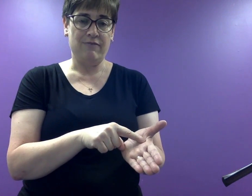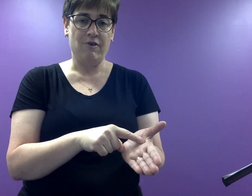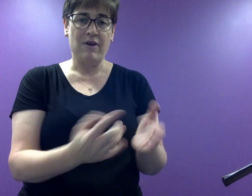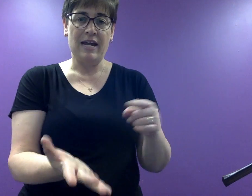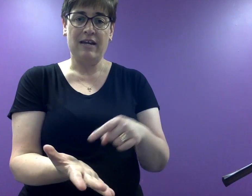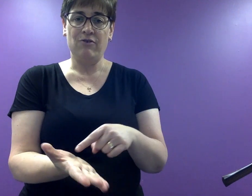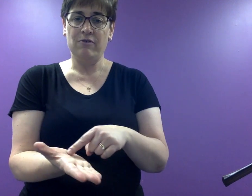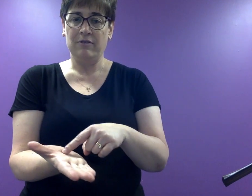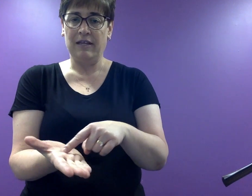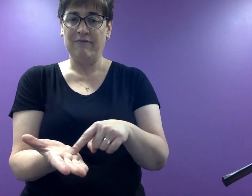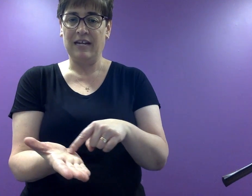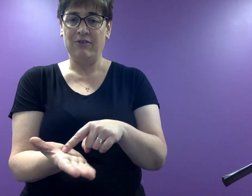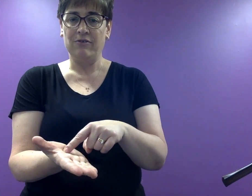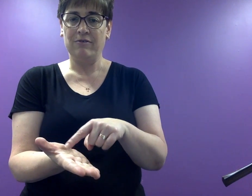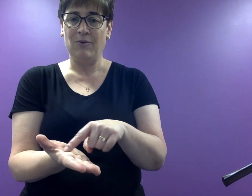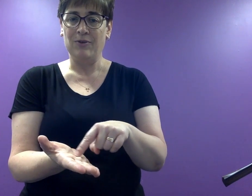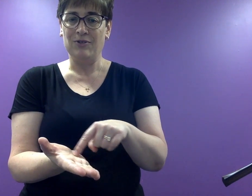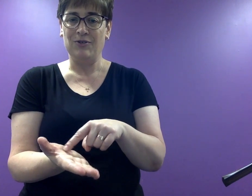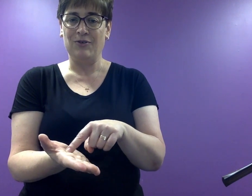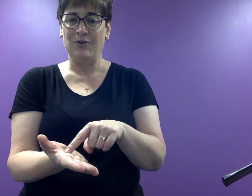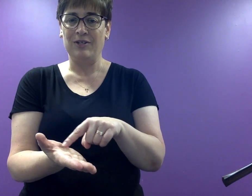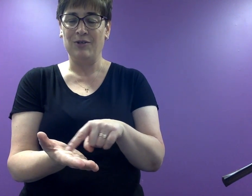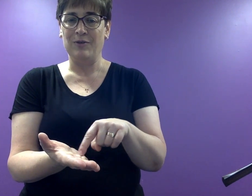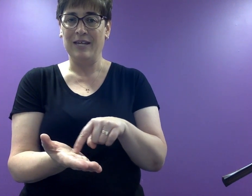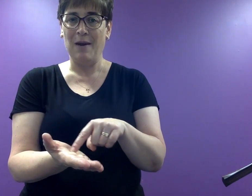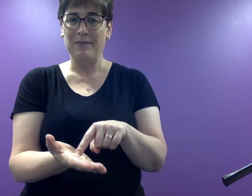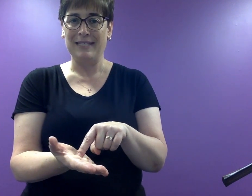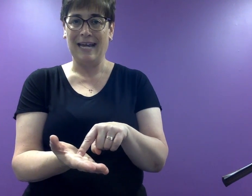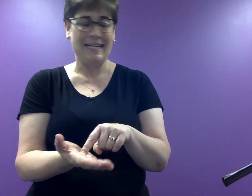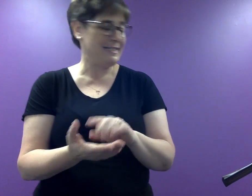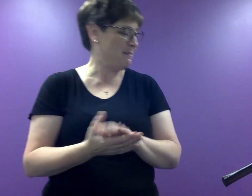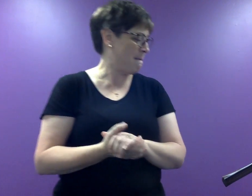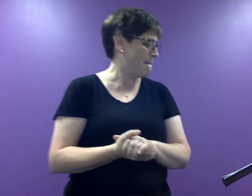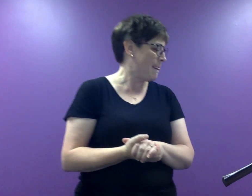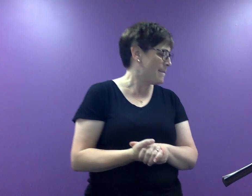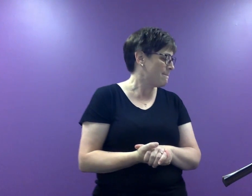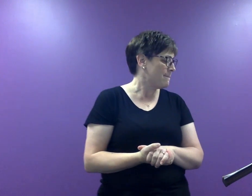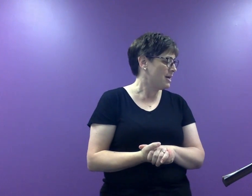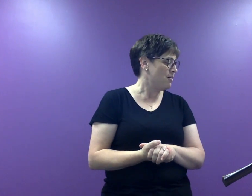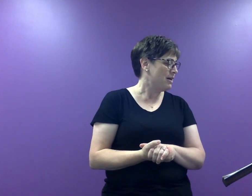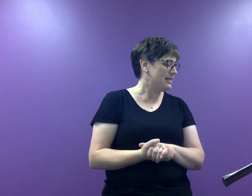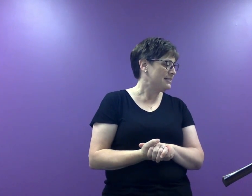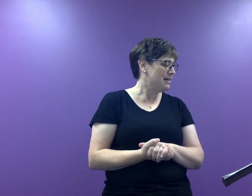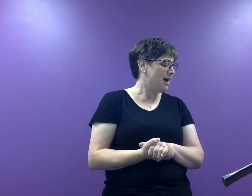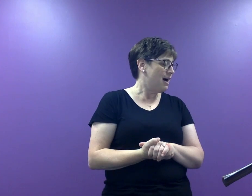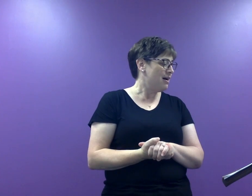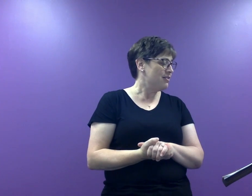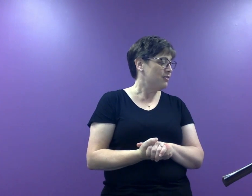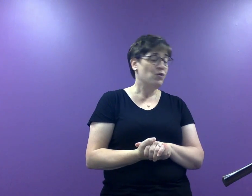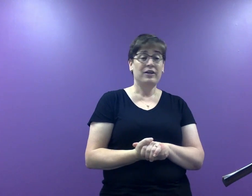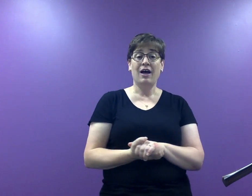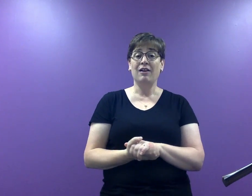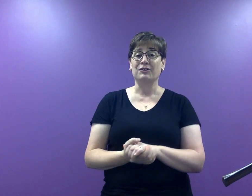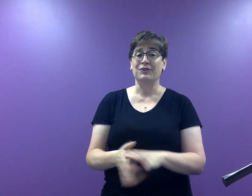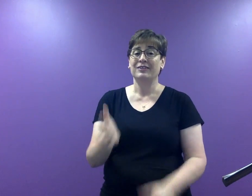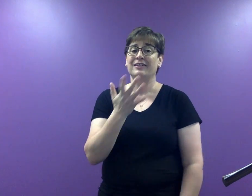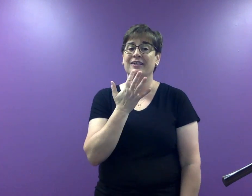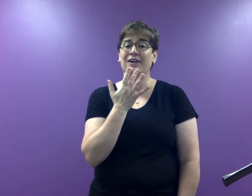a right-hander. Left-hander, of course, you're going to do with the opposite hand. All right. The word color.